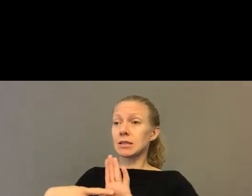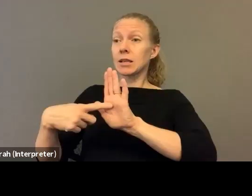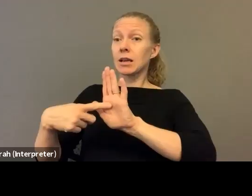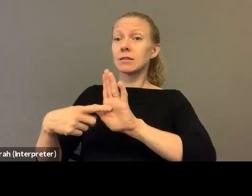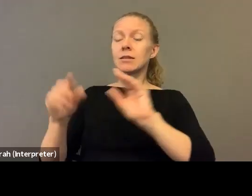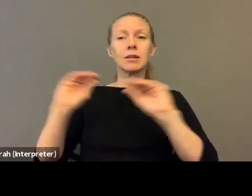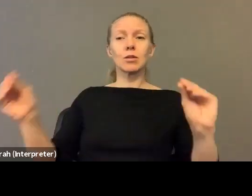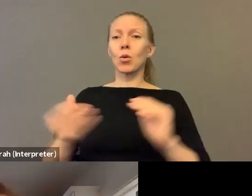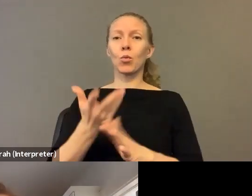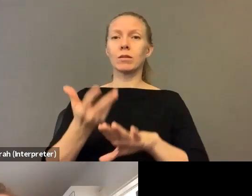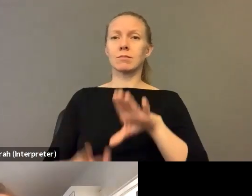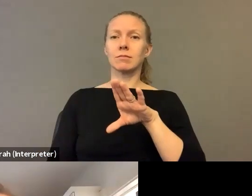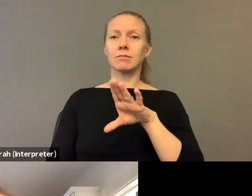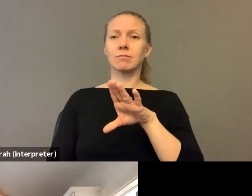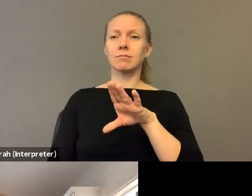Thank you.